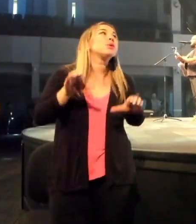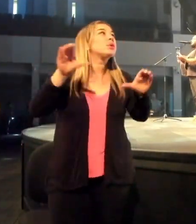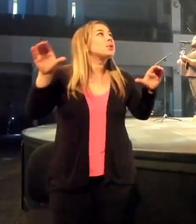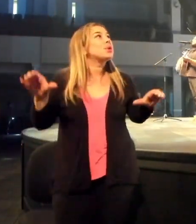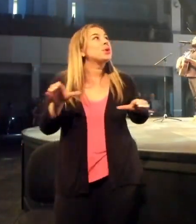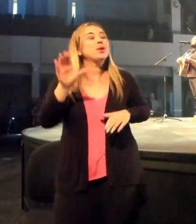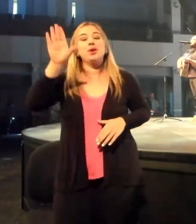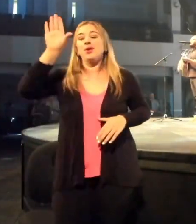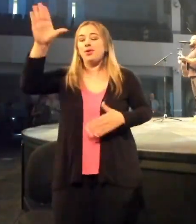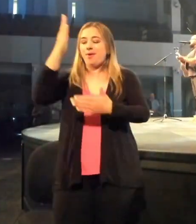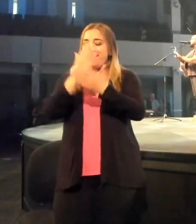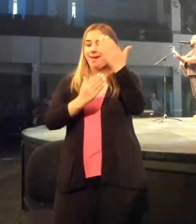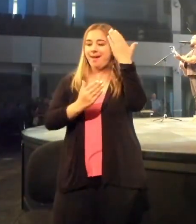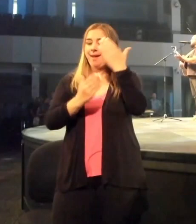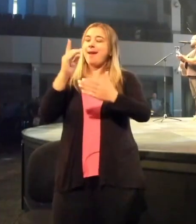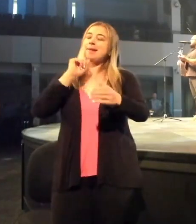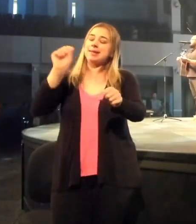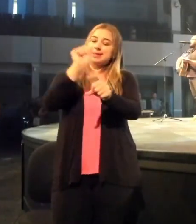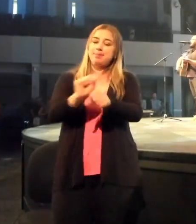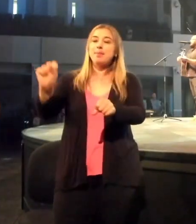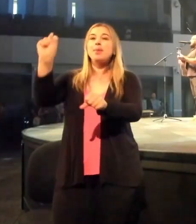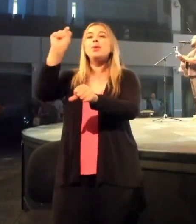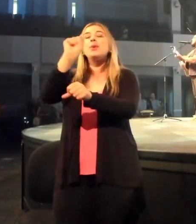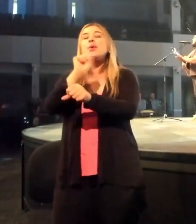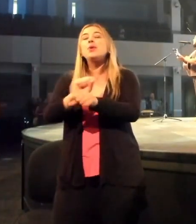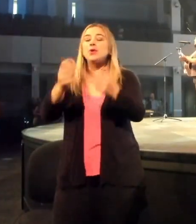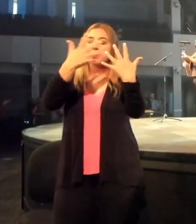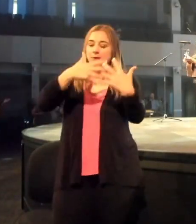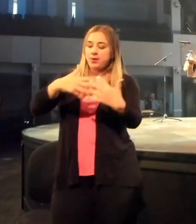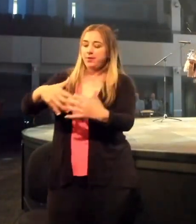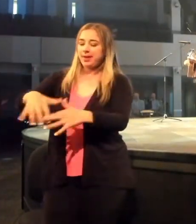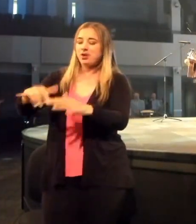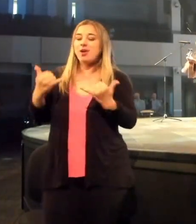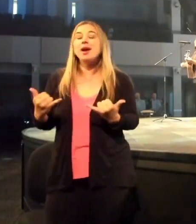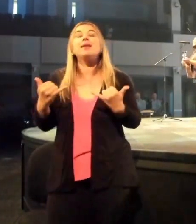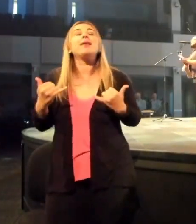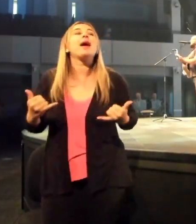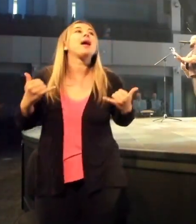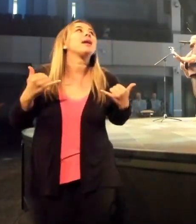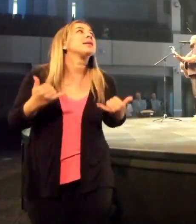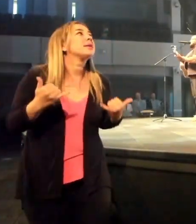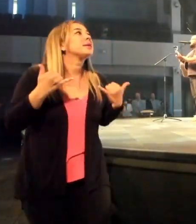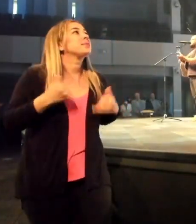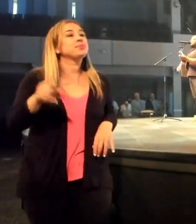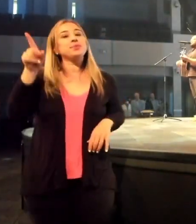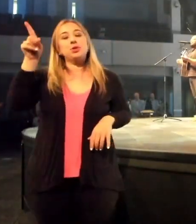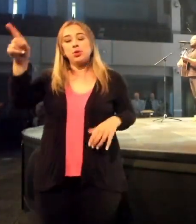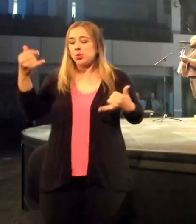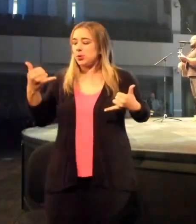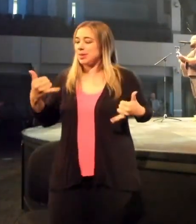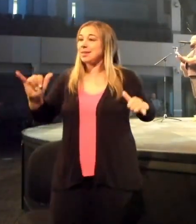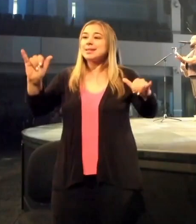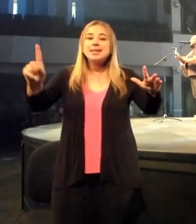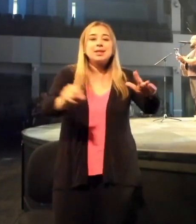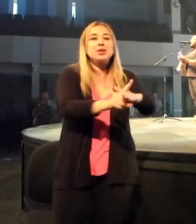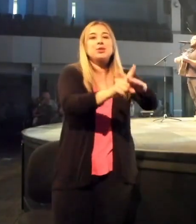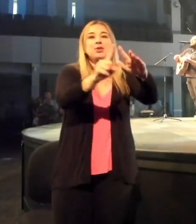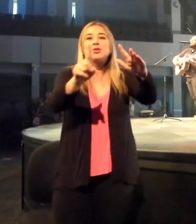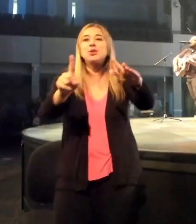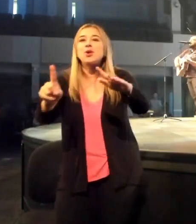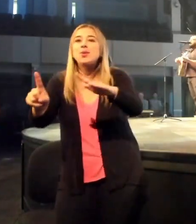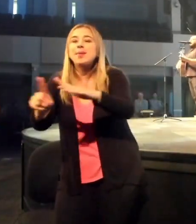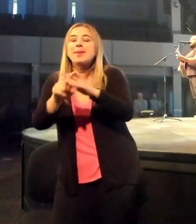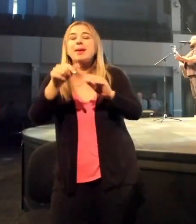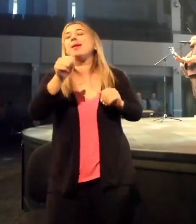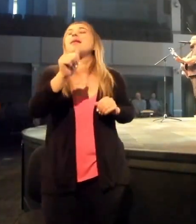Your hand is moving right now. You are still showing up at